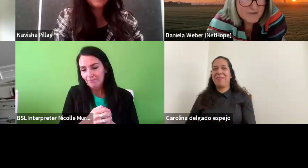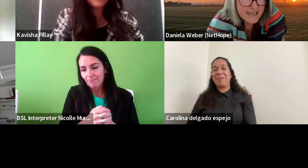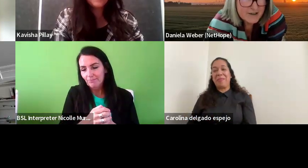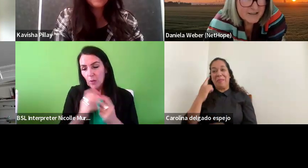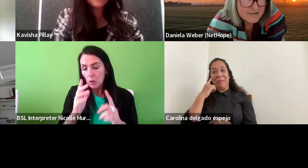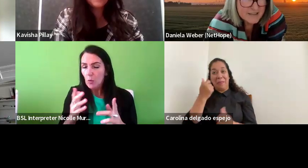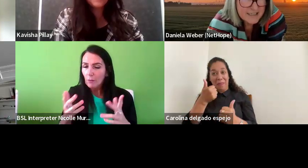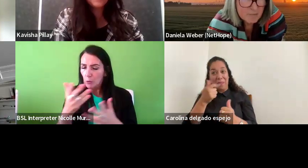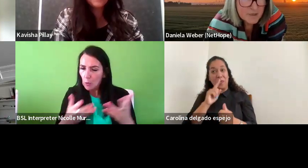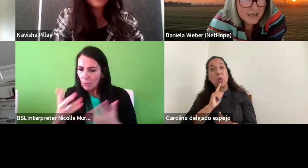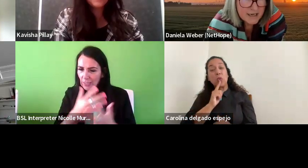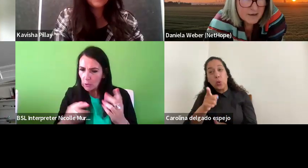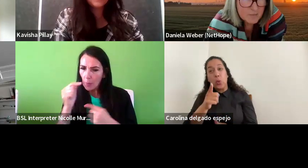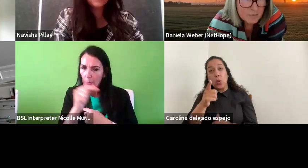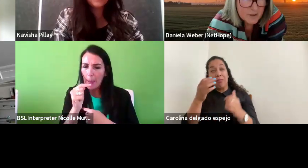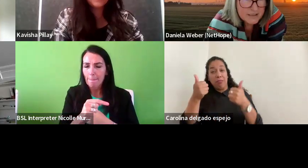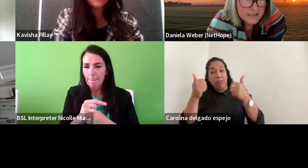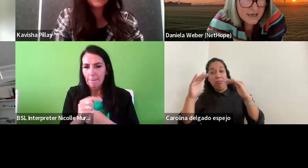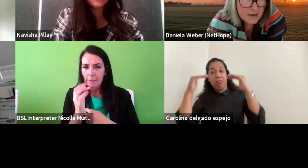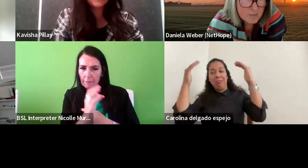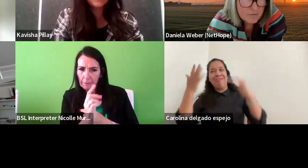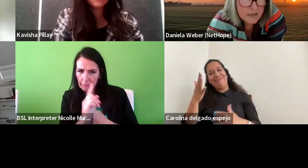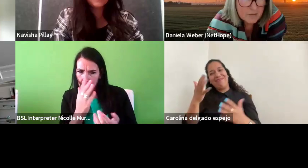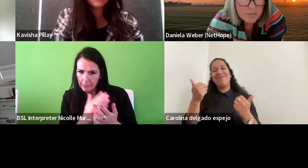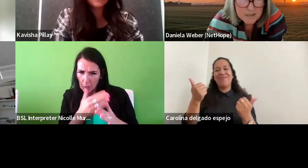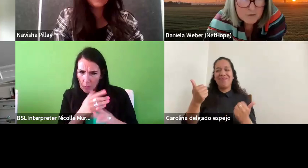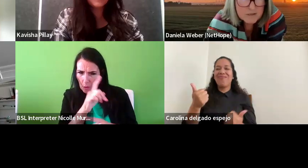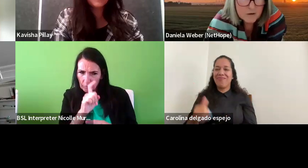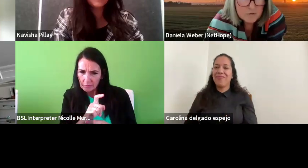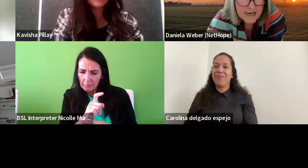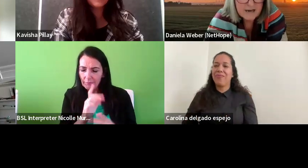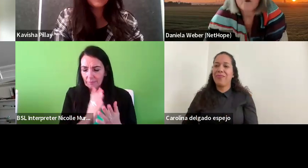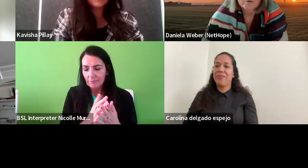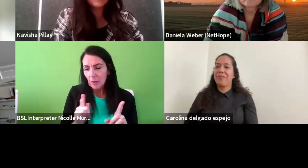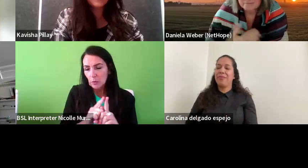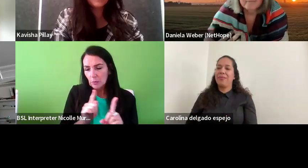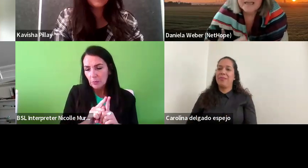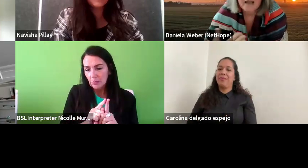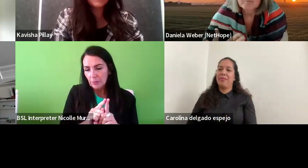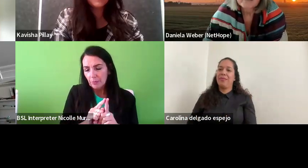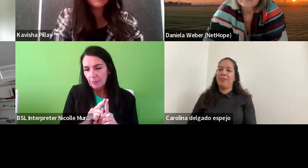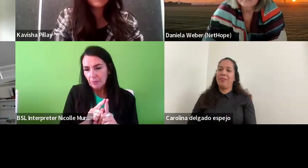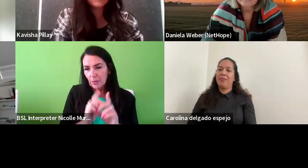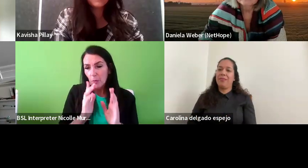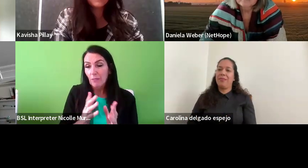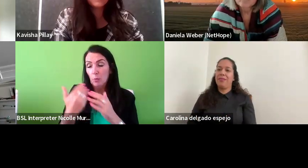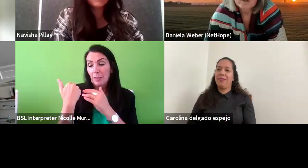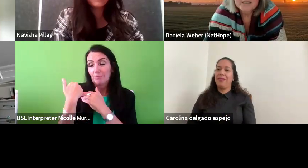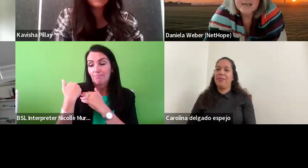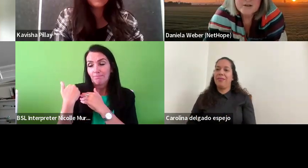those conversations with them. But we must also take our own accountability